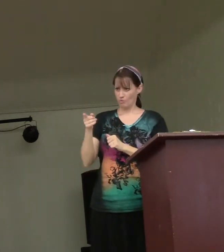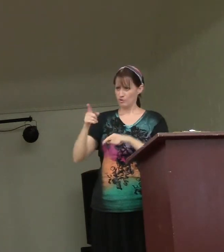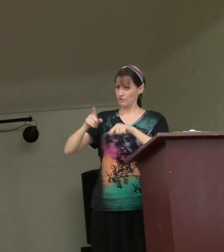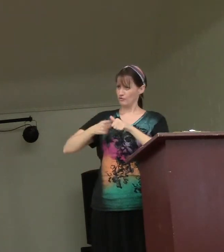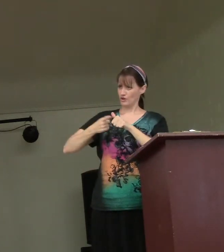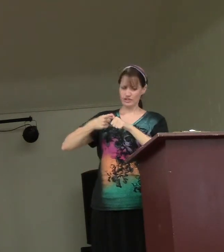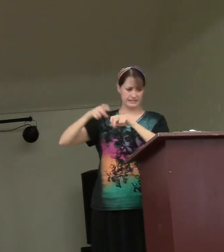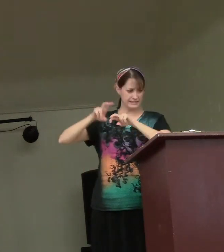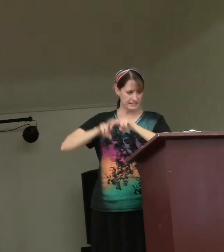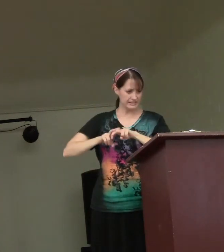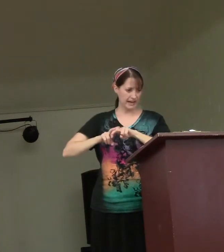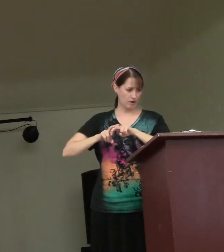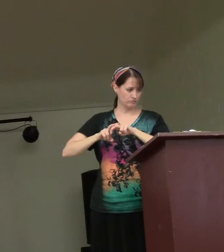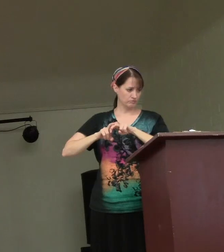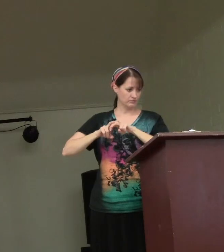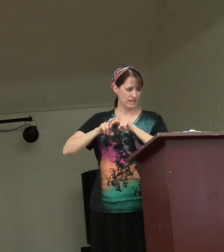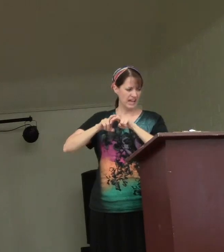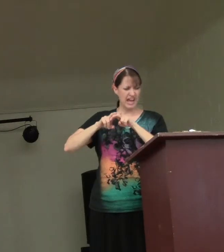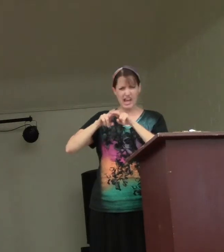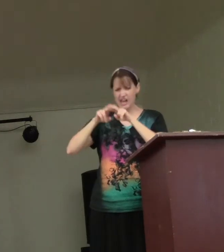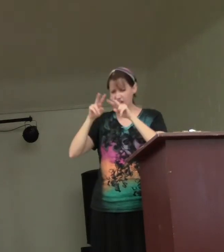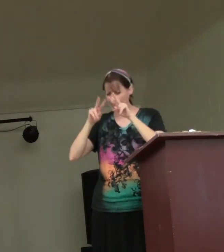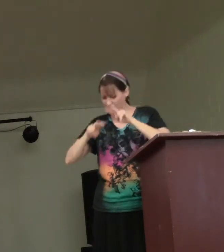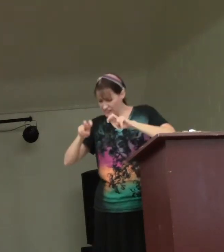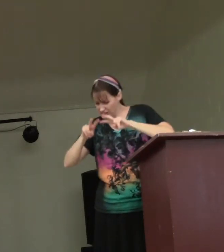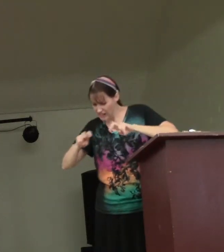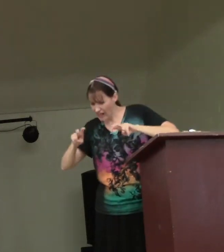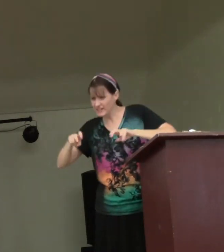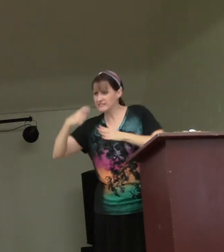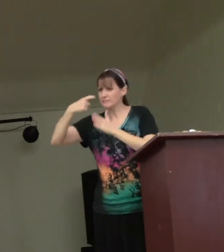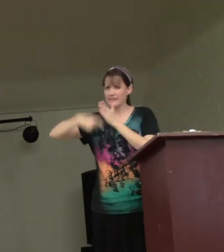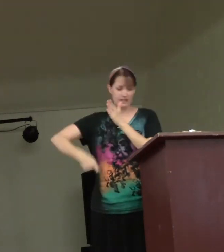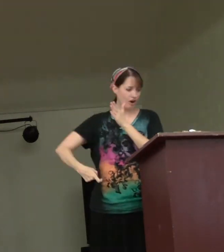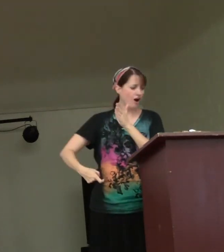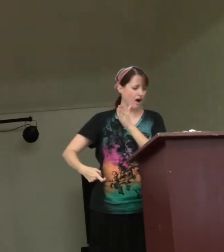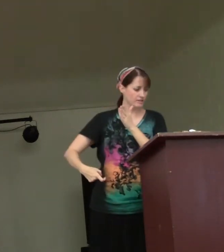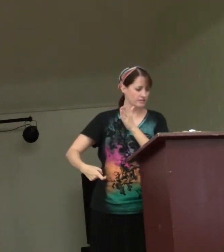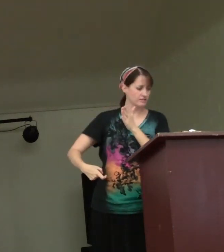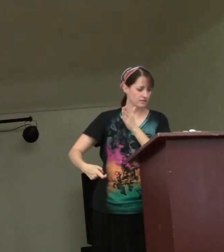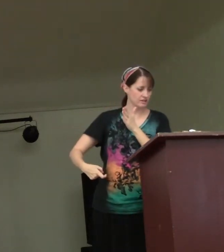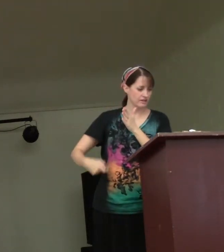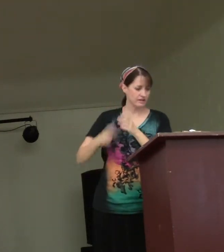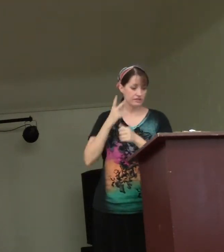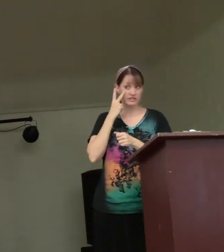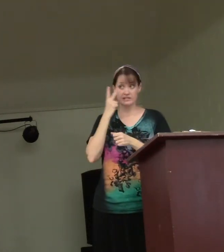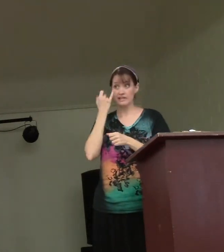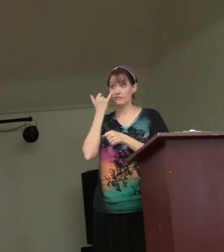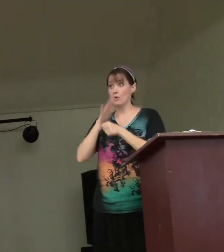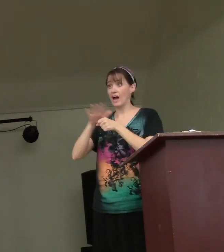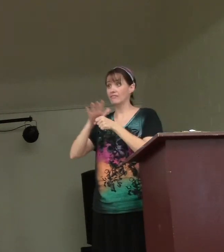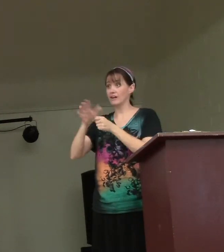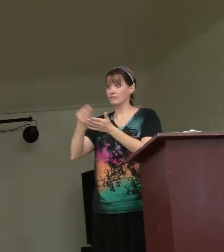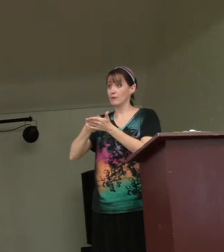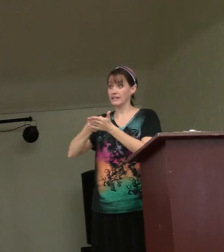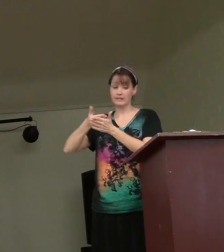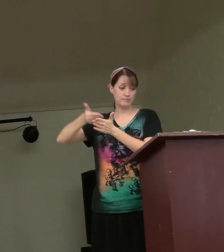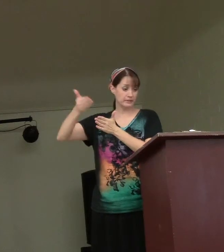Won't you first sit down and estimate the cost to see if you have enough money to complete